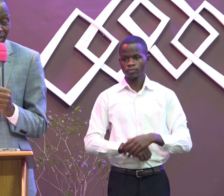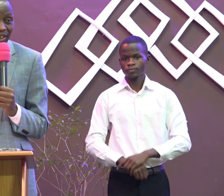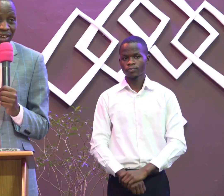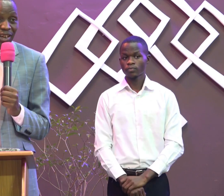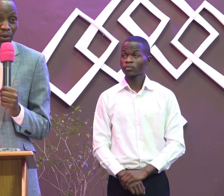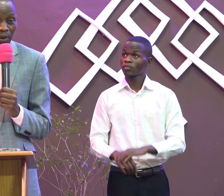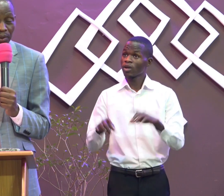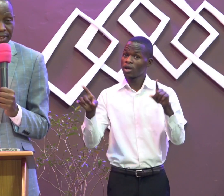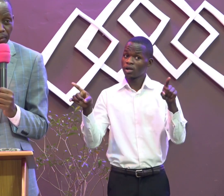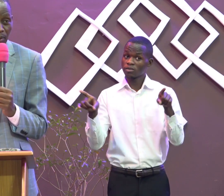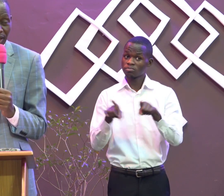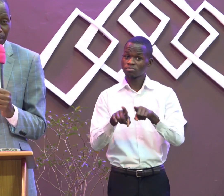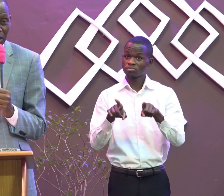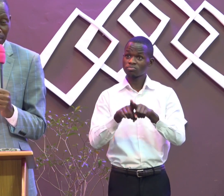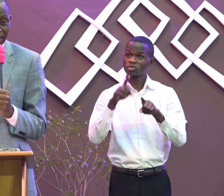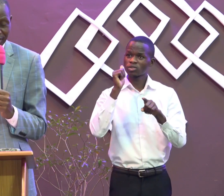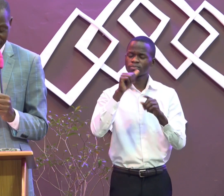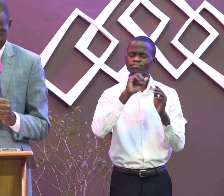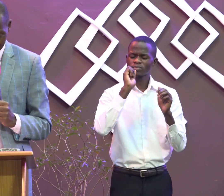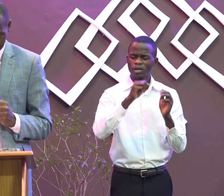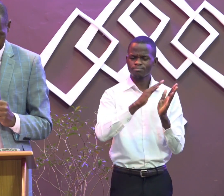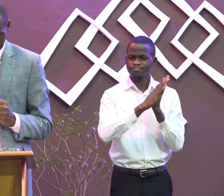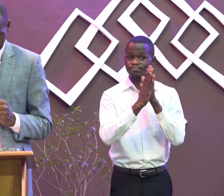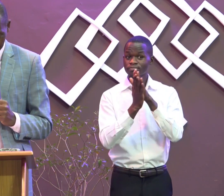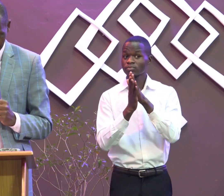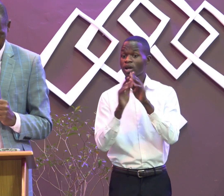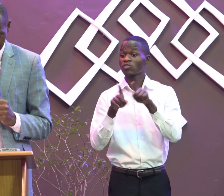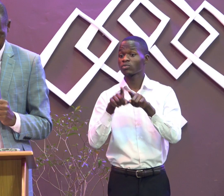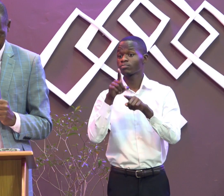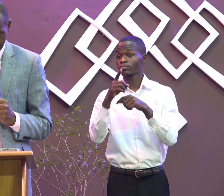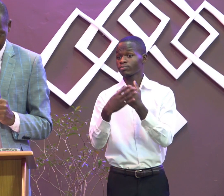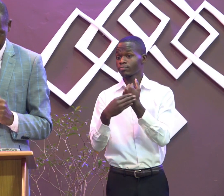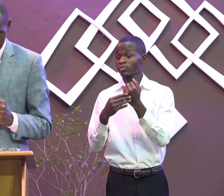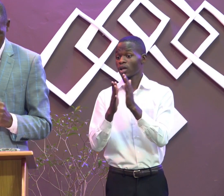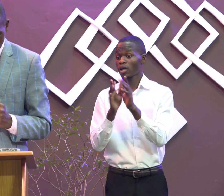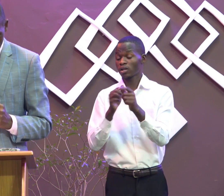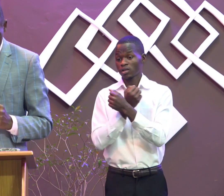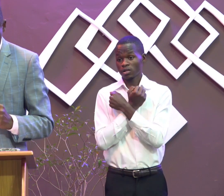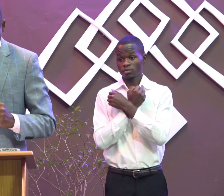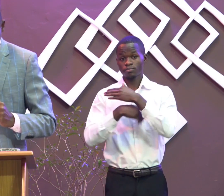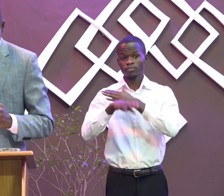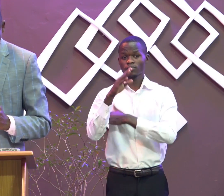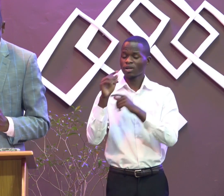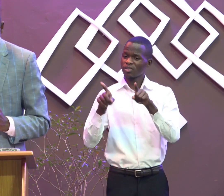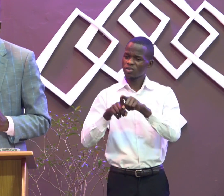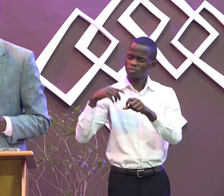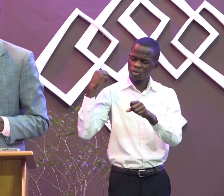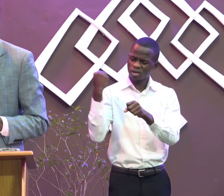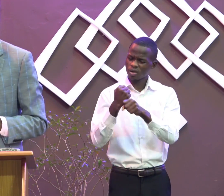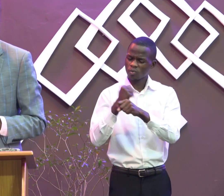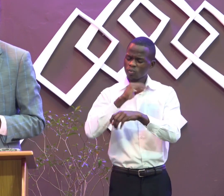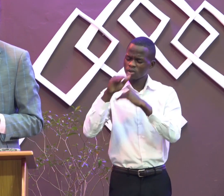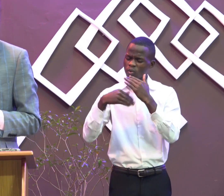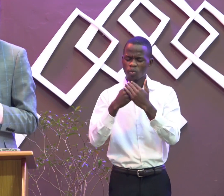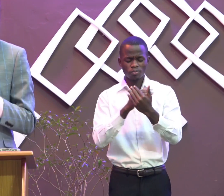heart. Eranga nawe akuletera okwagala mukama. And it would also make you to love God. Nokola na amanyi gaffe gonna. And